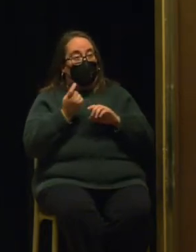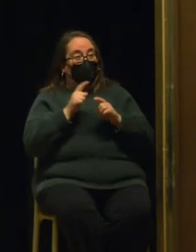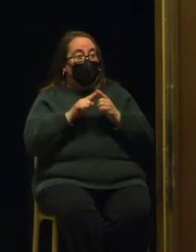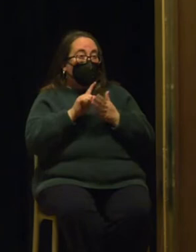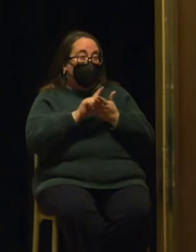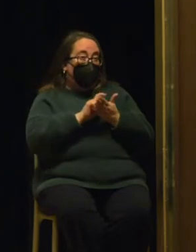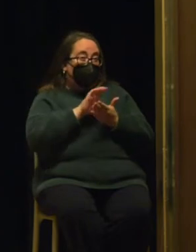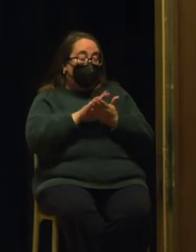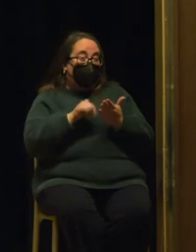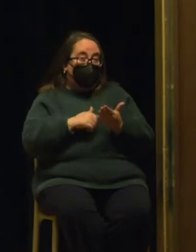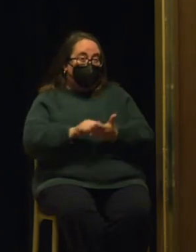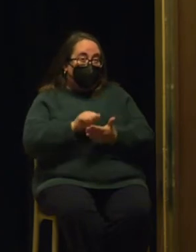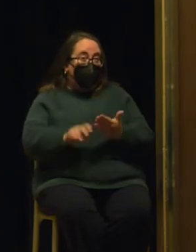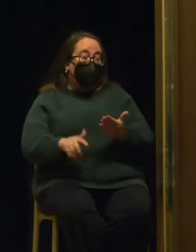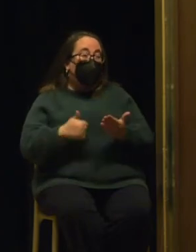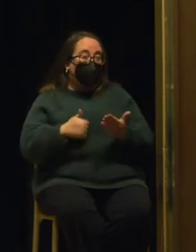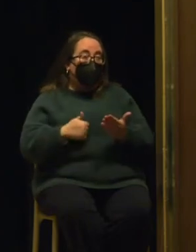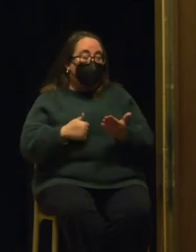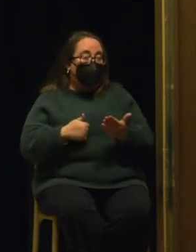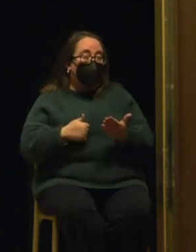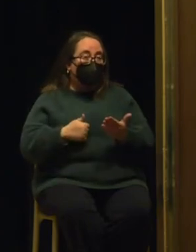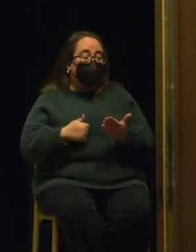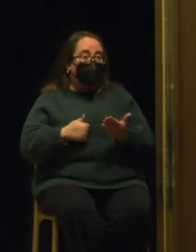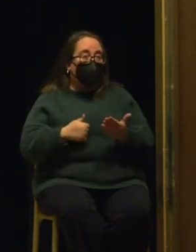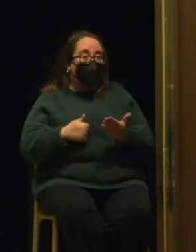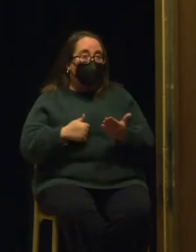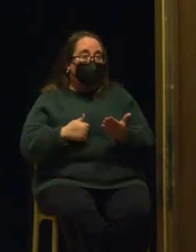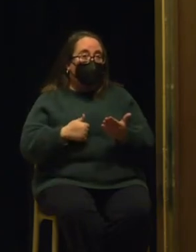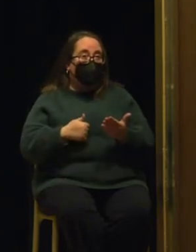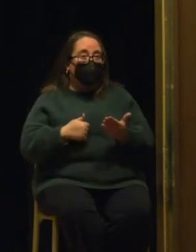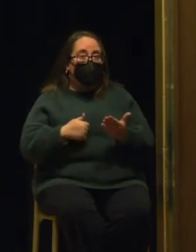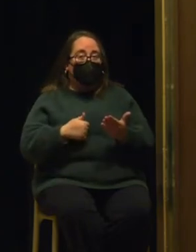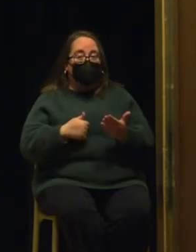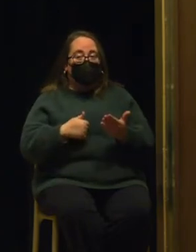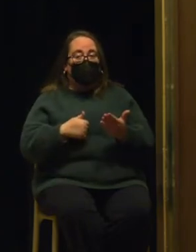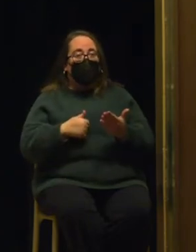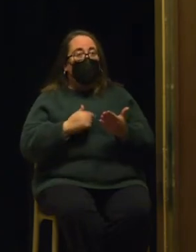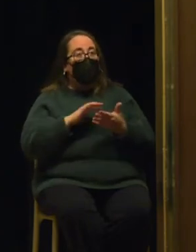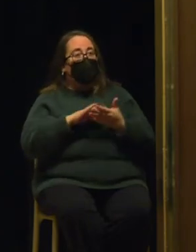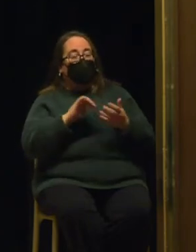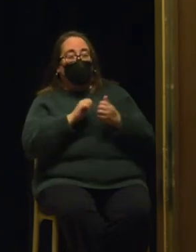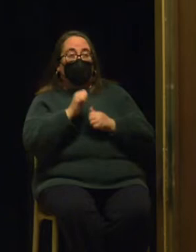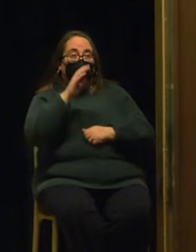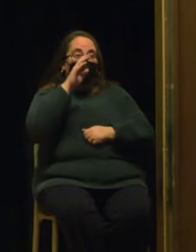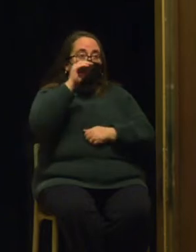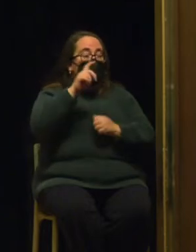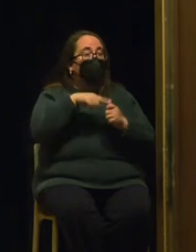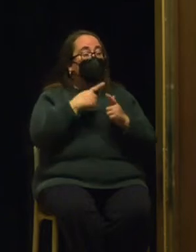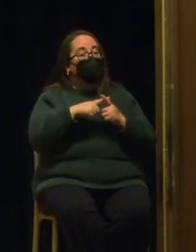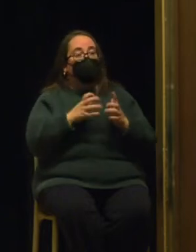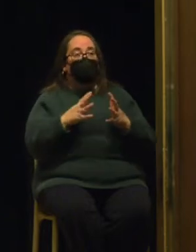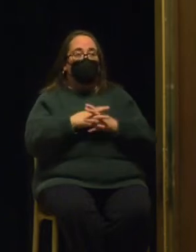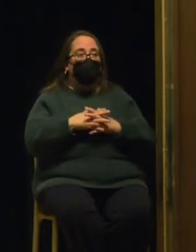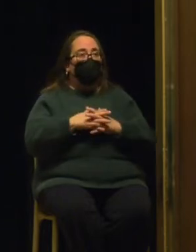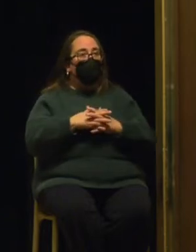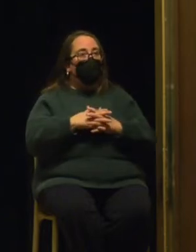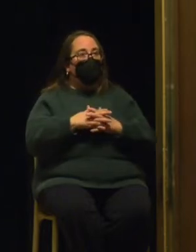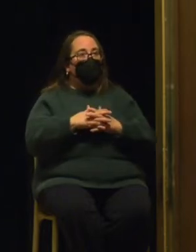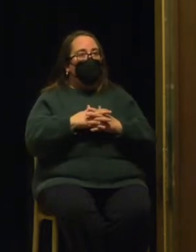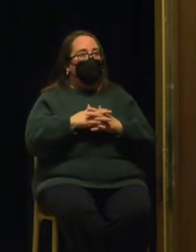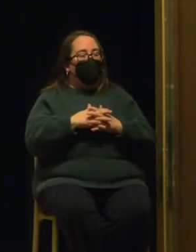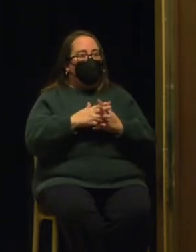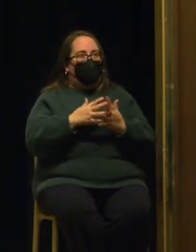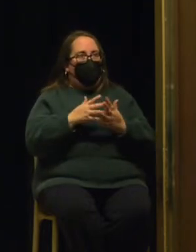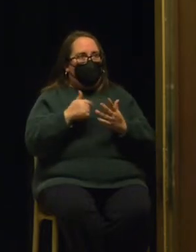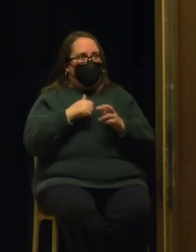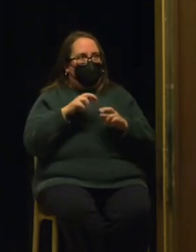abortion. You know, had a one night thing with the guy, got pregnant. And I'm on my way to Harvard Law School.